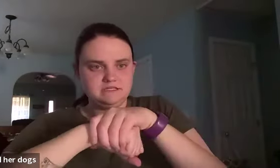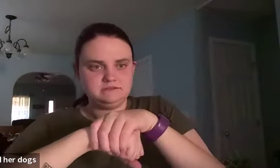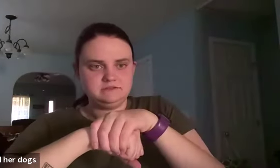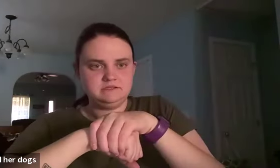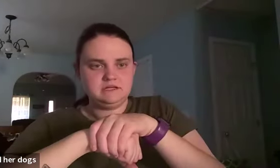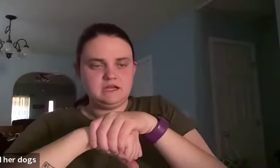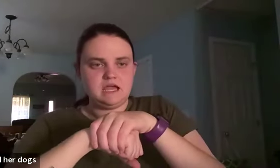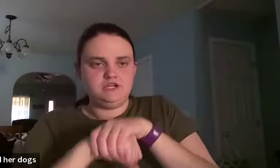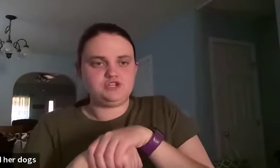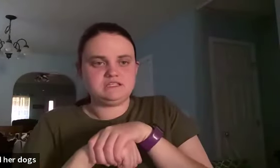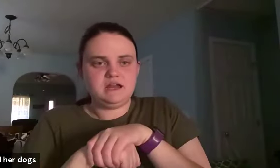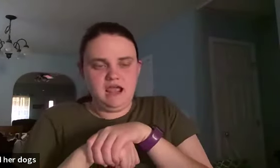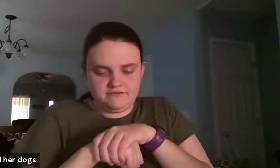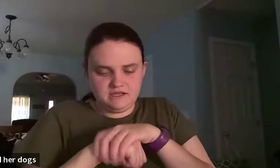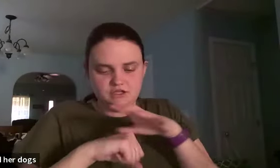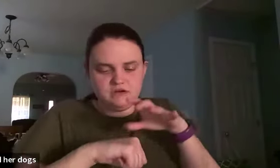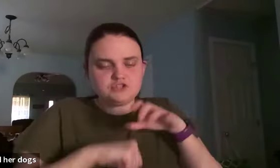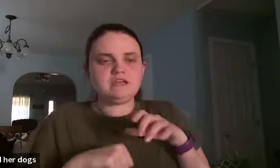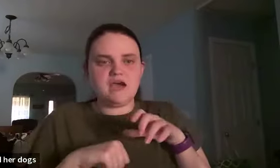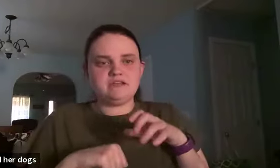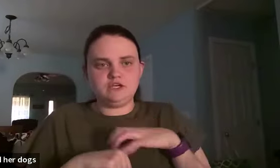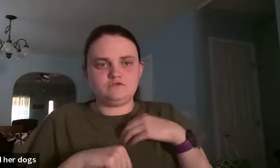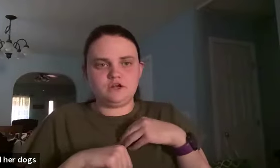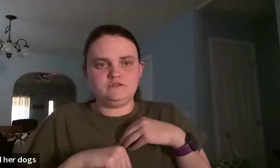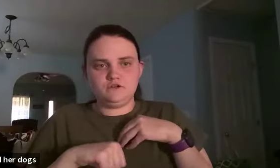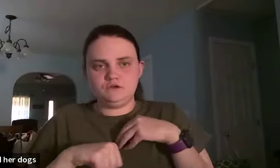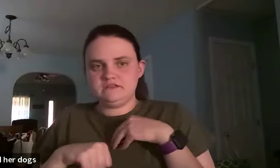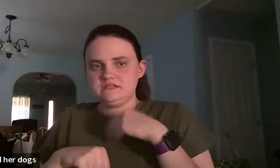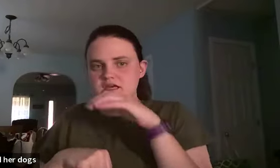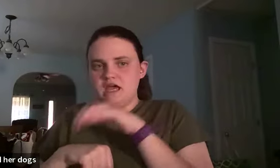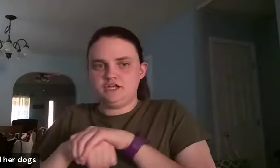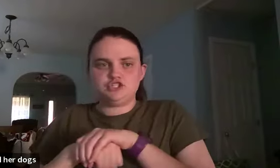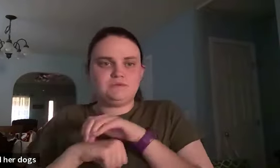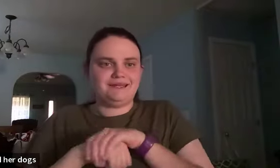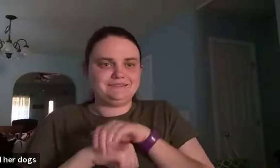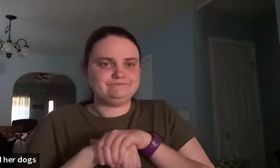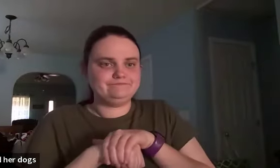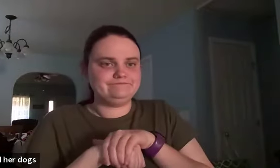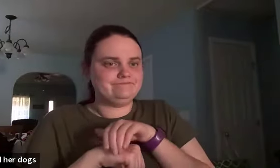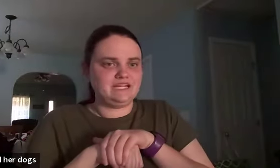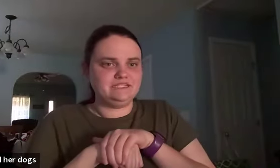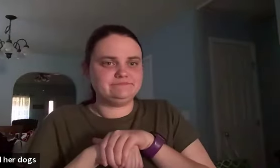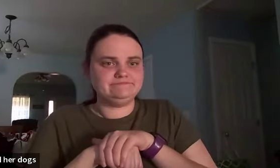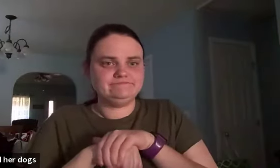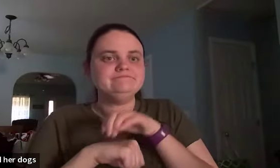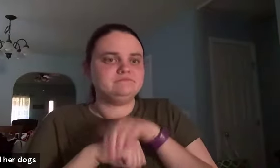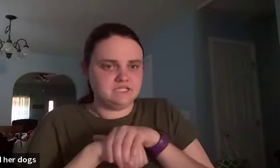it. And you just kind of have it, you naturally have it here in front of you close like this, and you just go night, night,